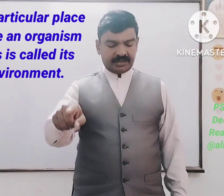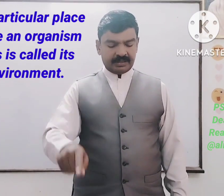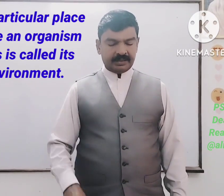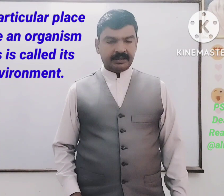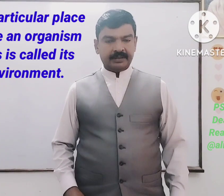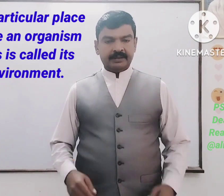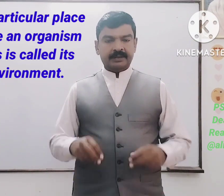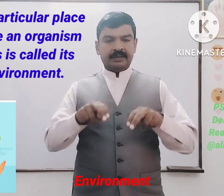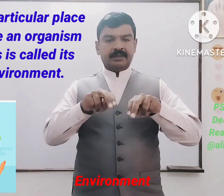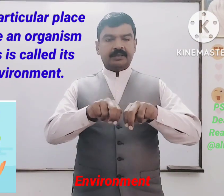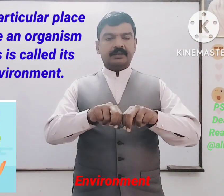its